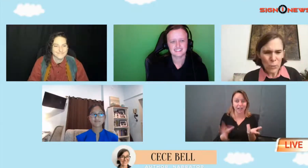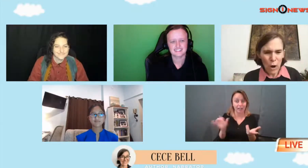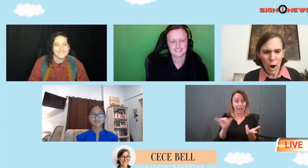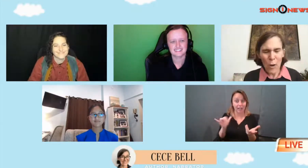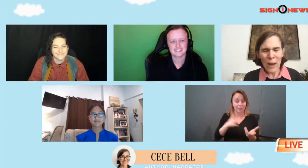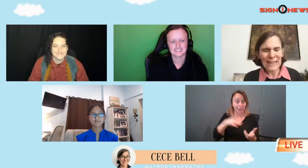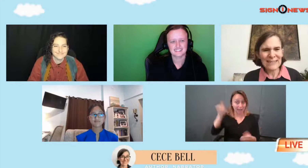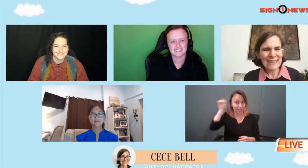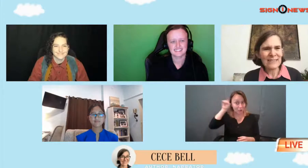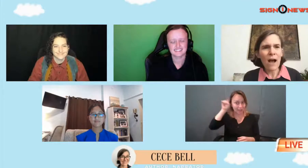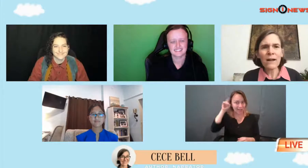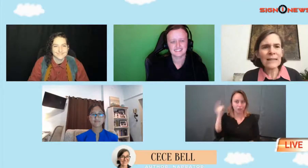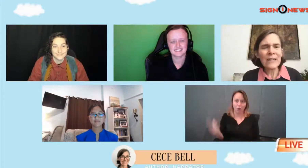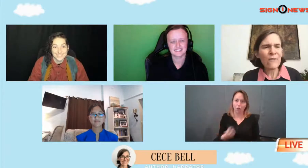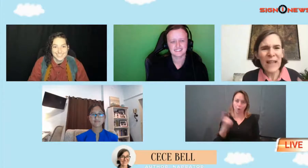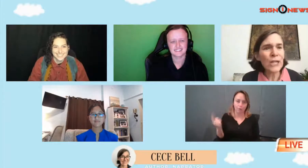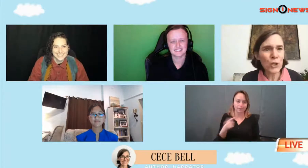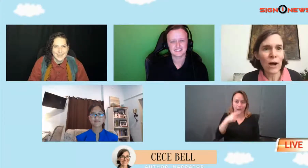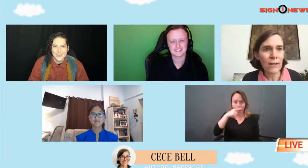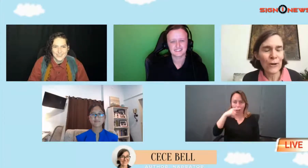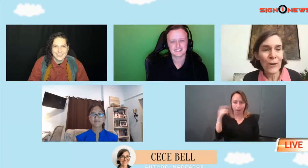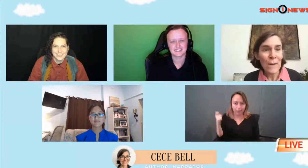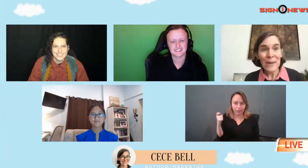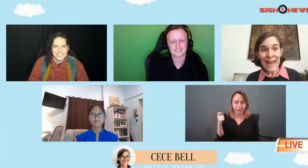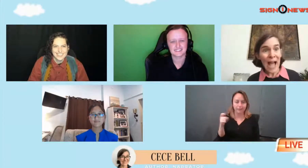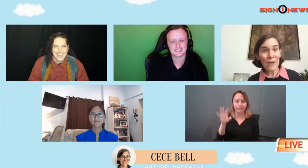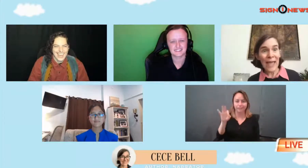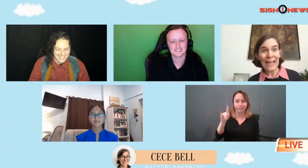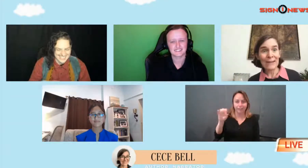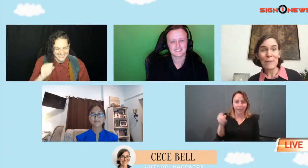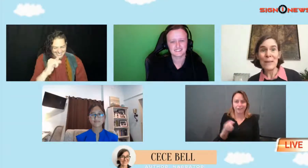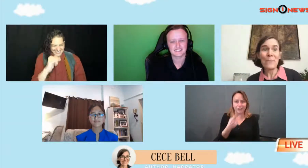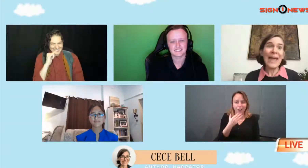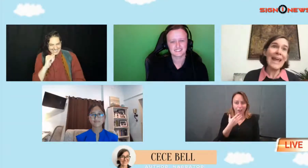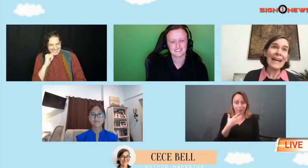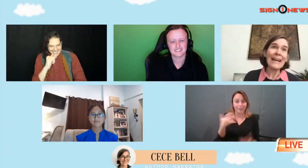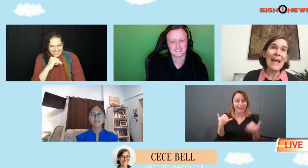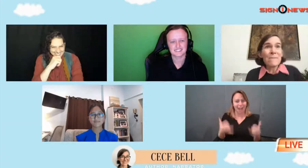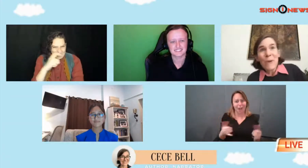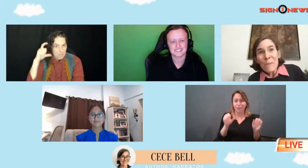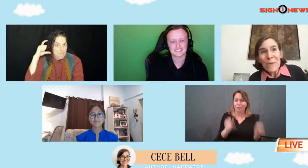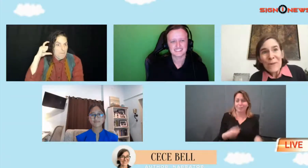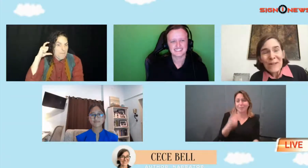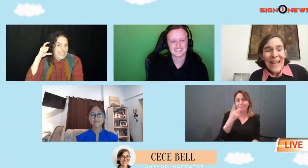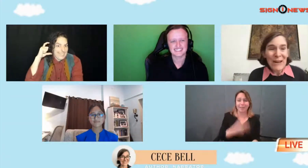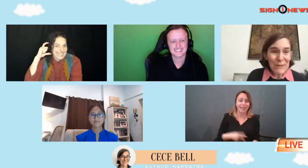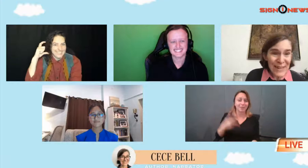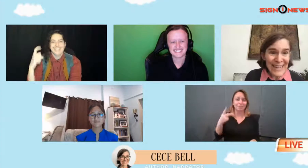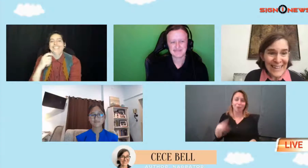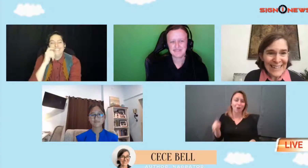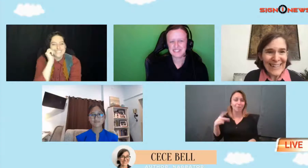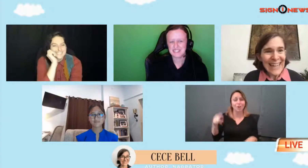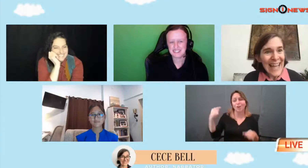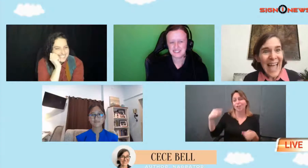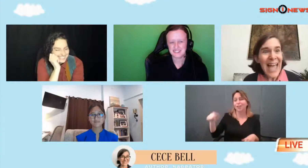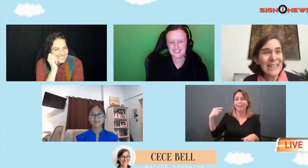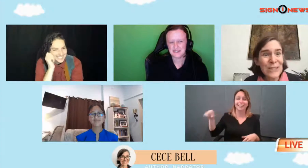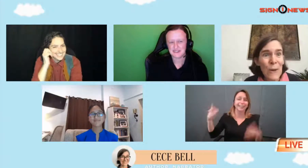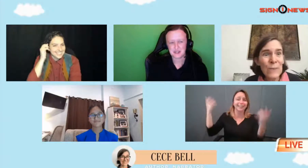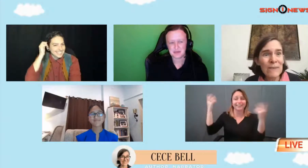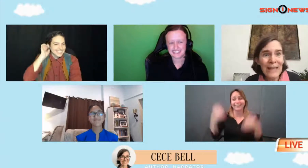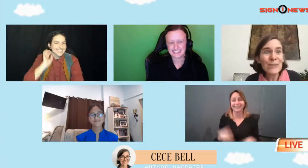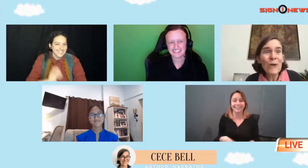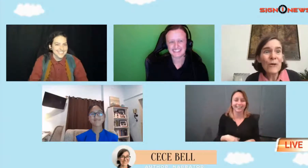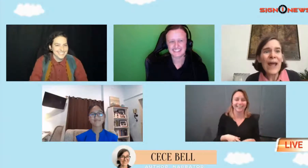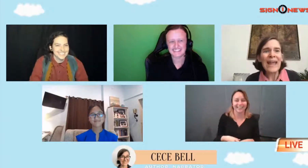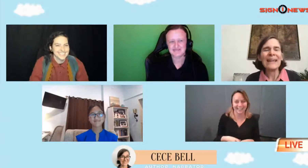hearing aids were always this ugly flesh color, but now they can be pink and purple and green. Me too. And they were